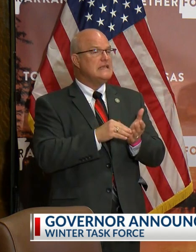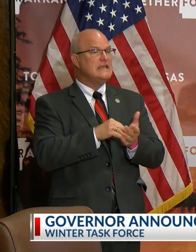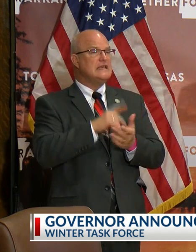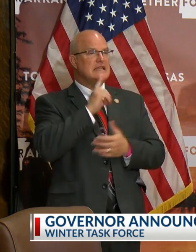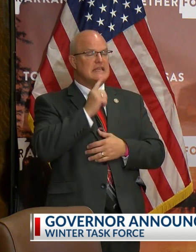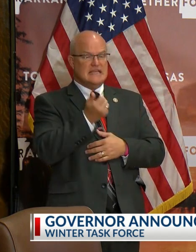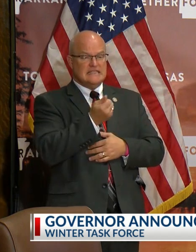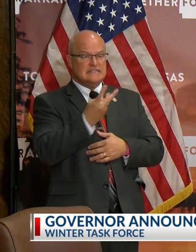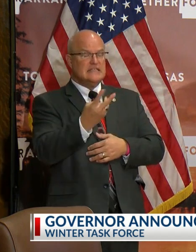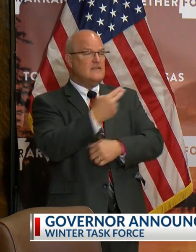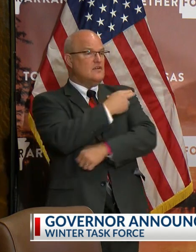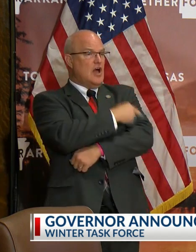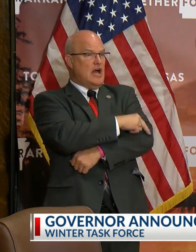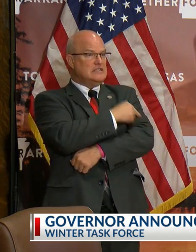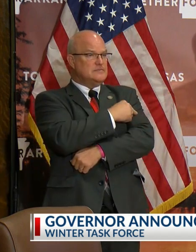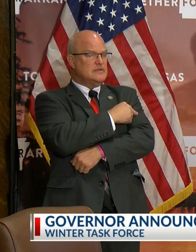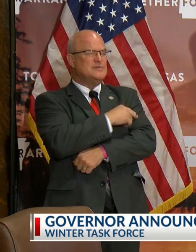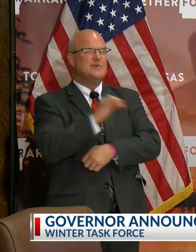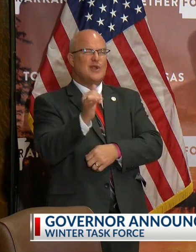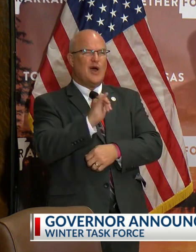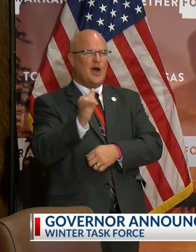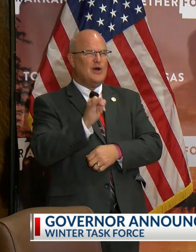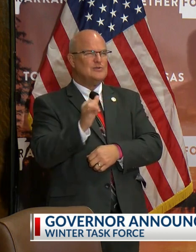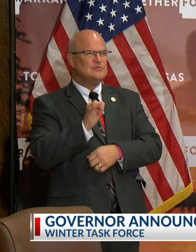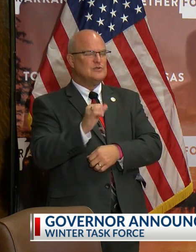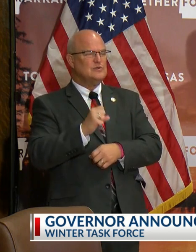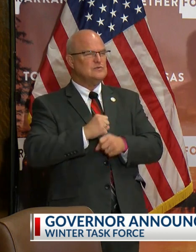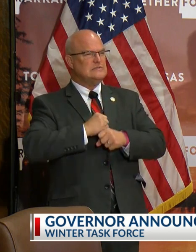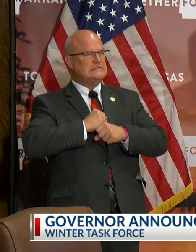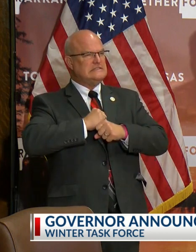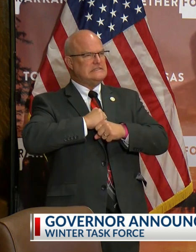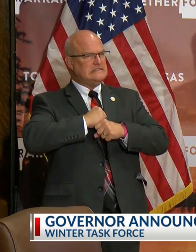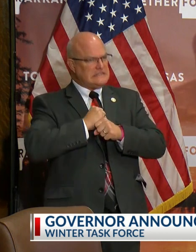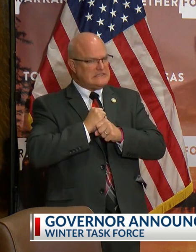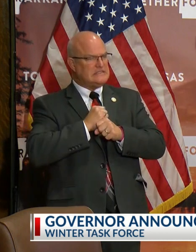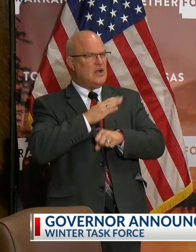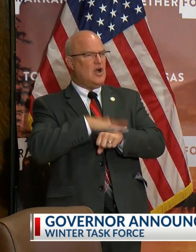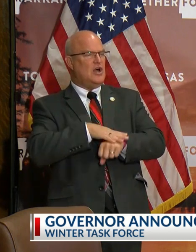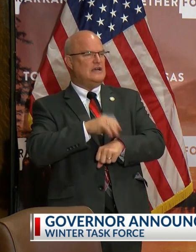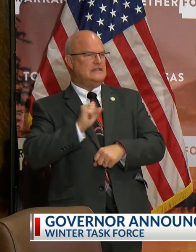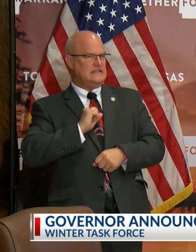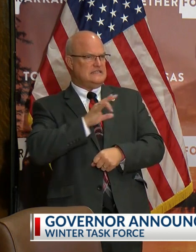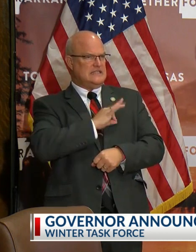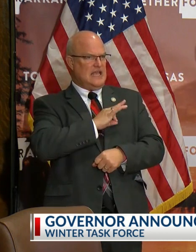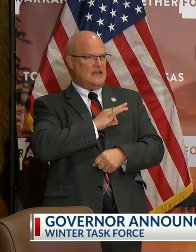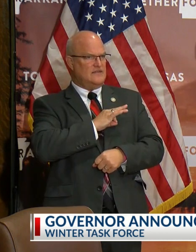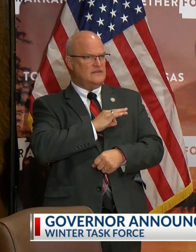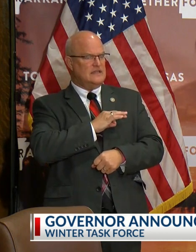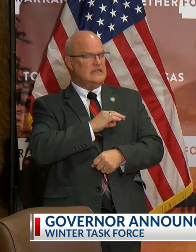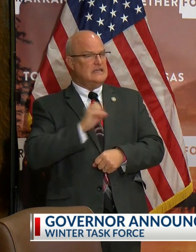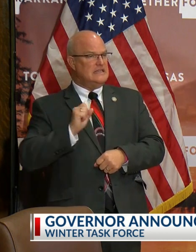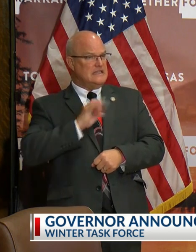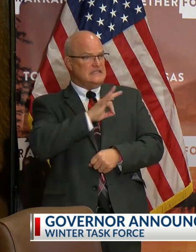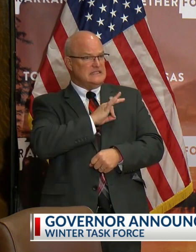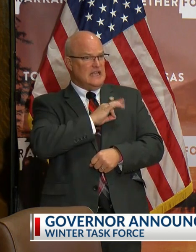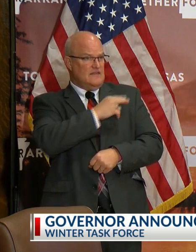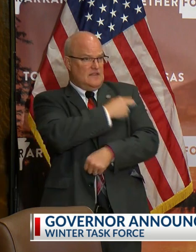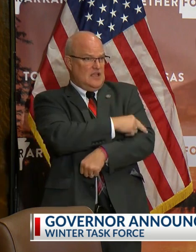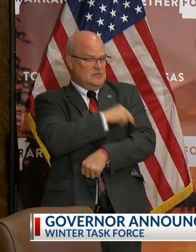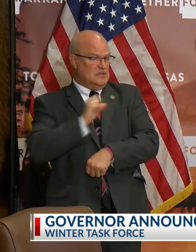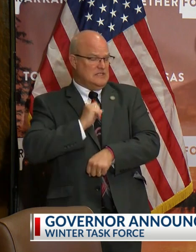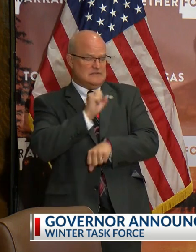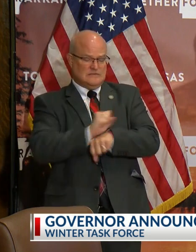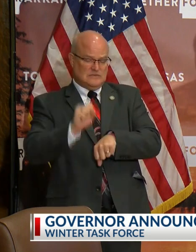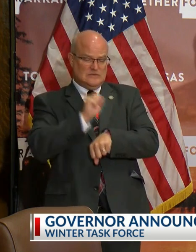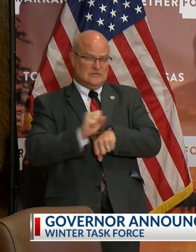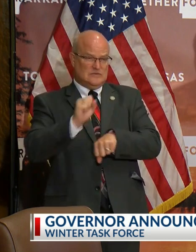the number of hospitalizations, but also the strain on our staff. And they've been at this for 8 months. Many